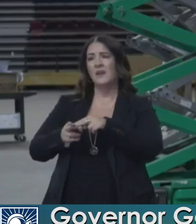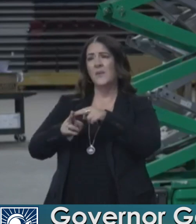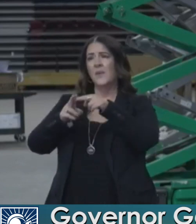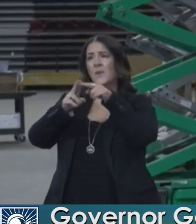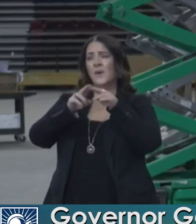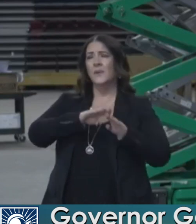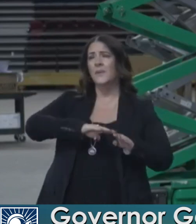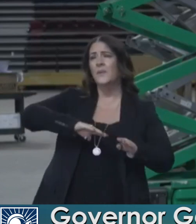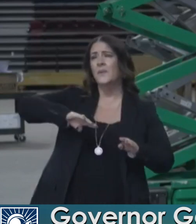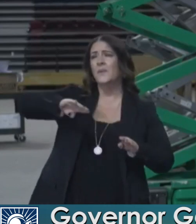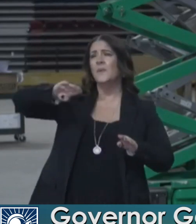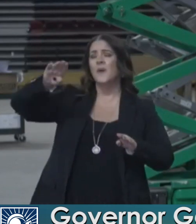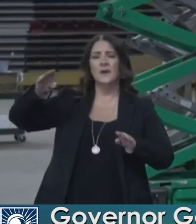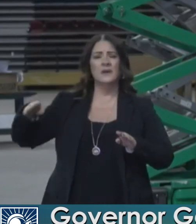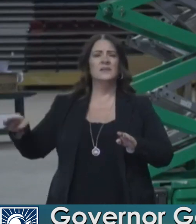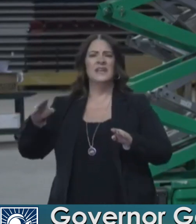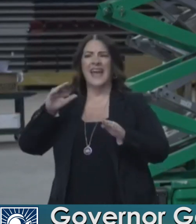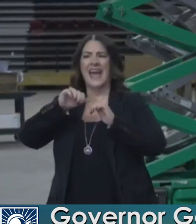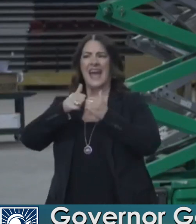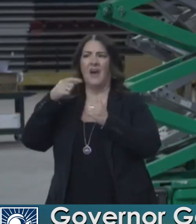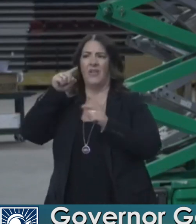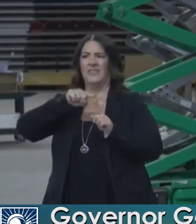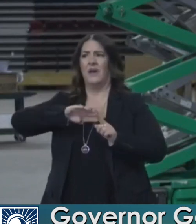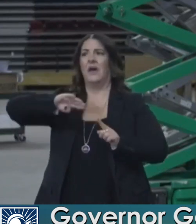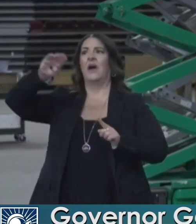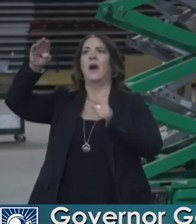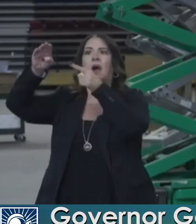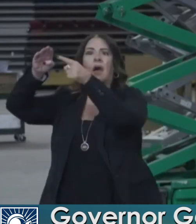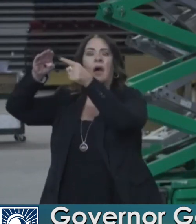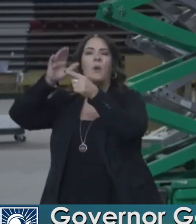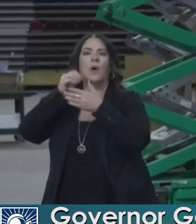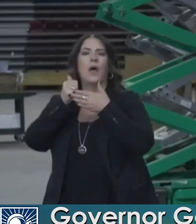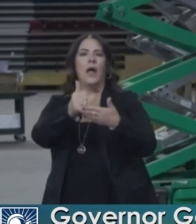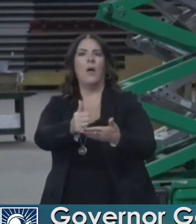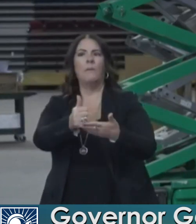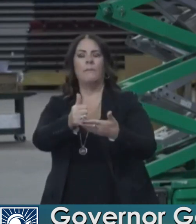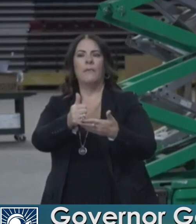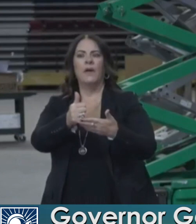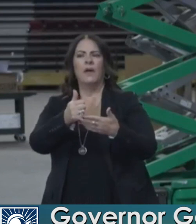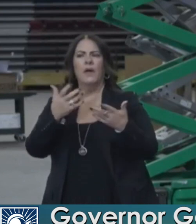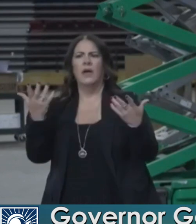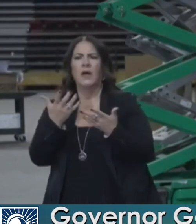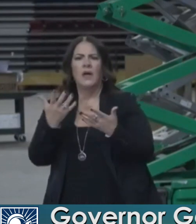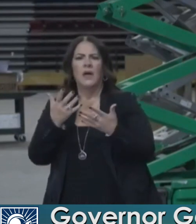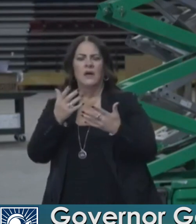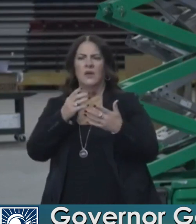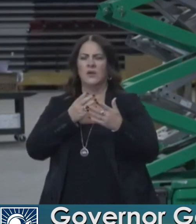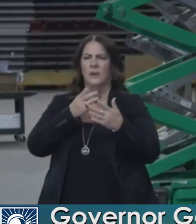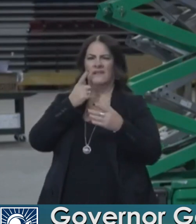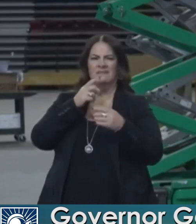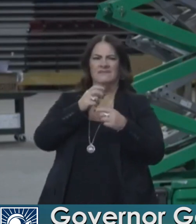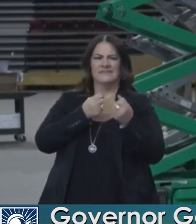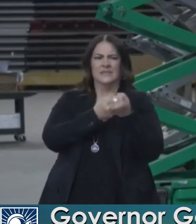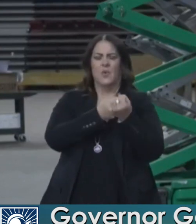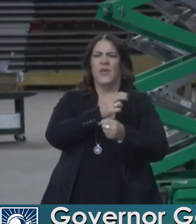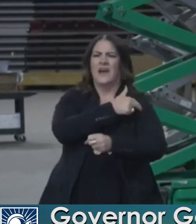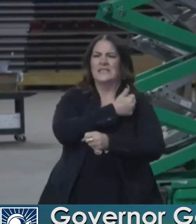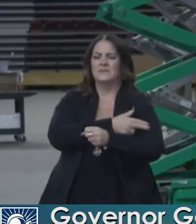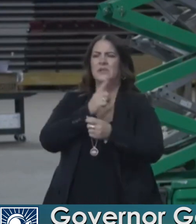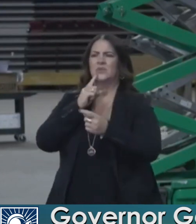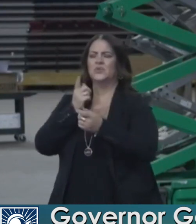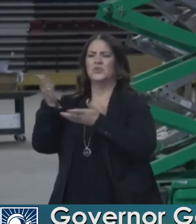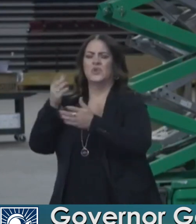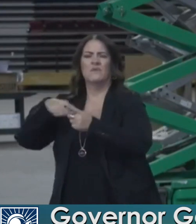our 416 hospitals. So over the course of months, the state of California has been preparing